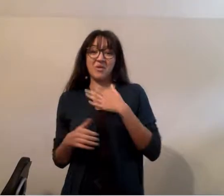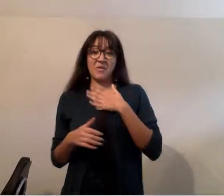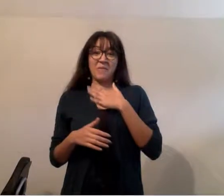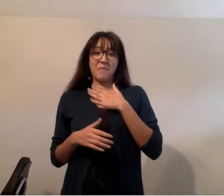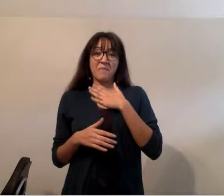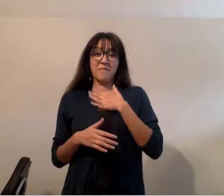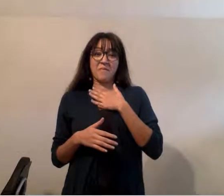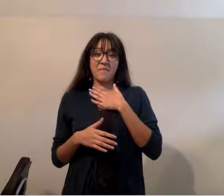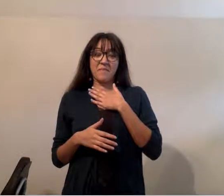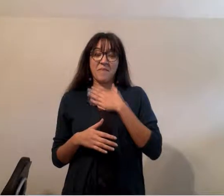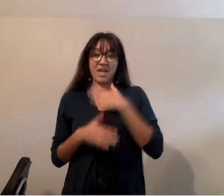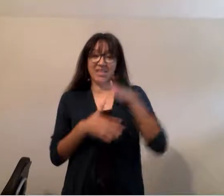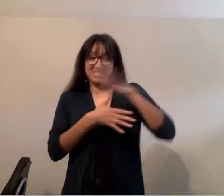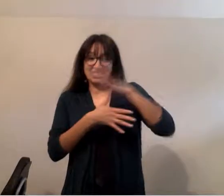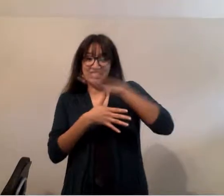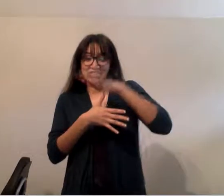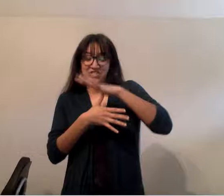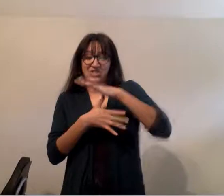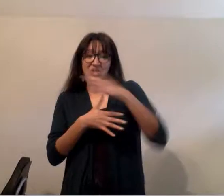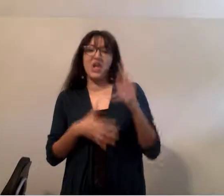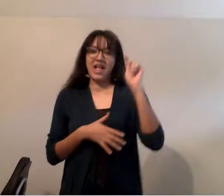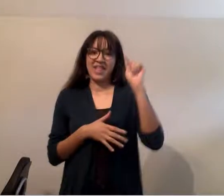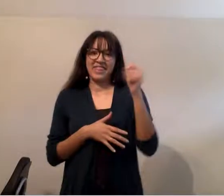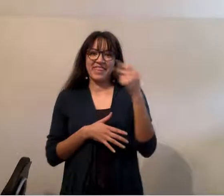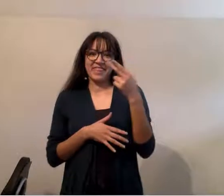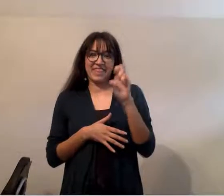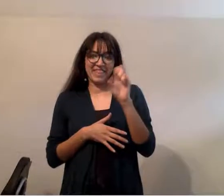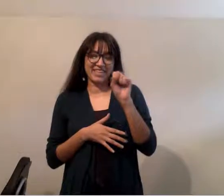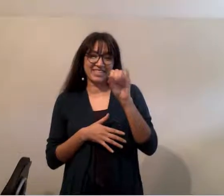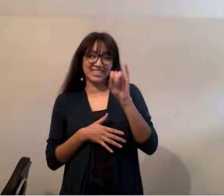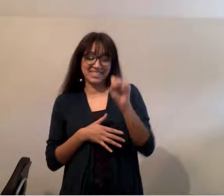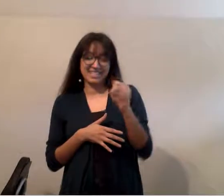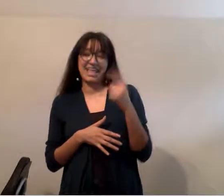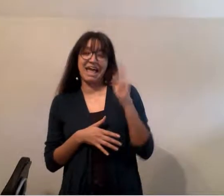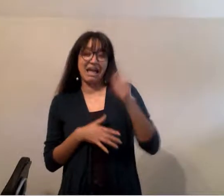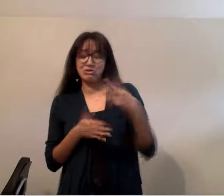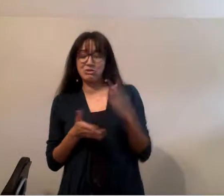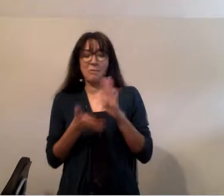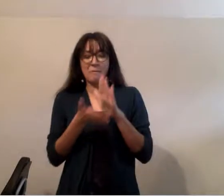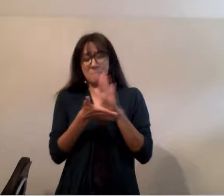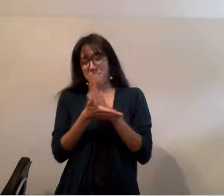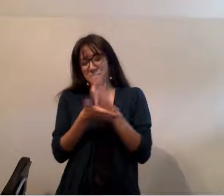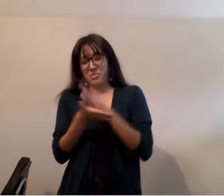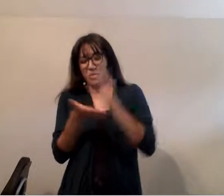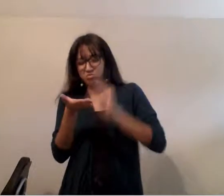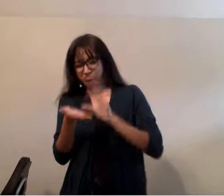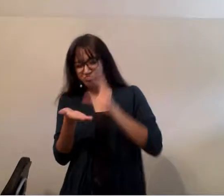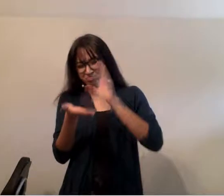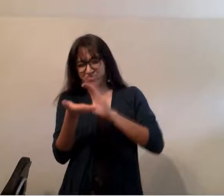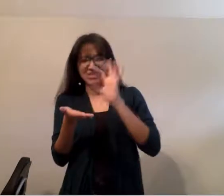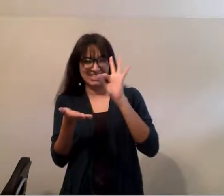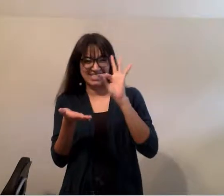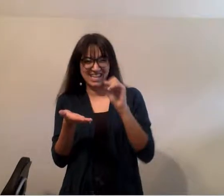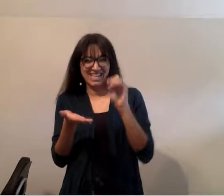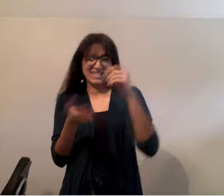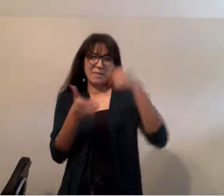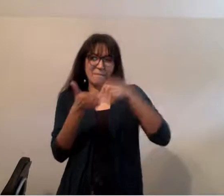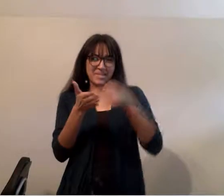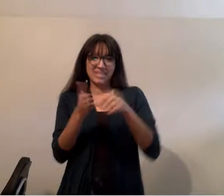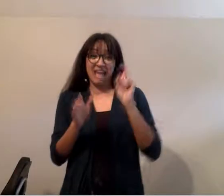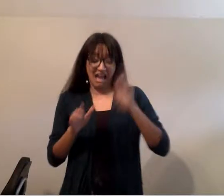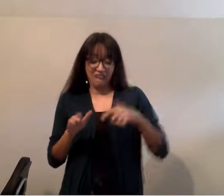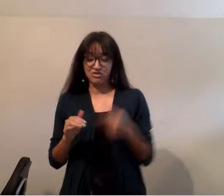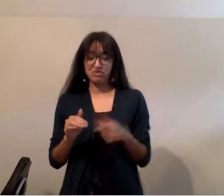year on. I knew for a paper like that, my normal workflow was not an option. It was way too big a project. So I planned things out, and I